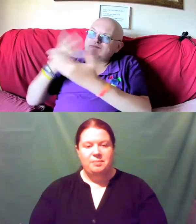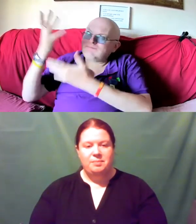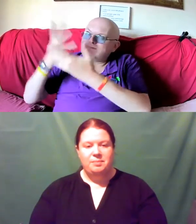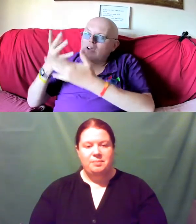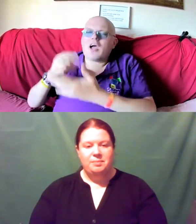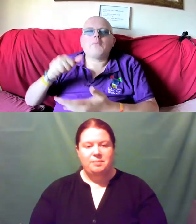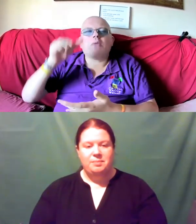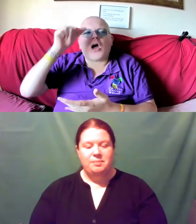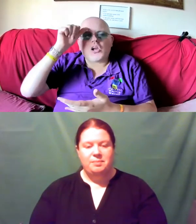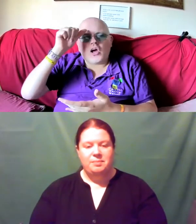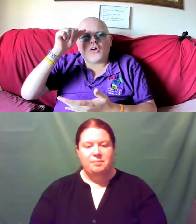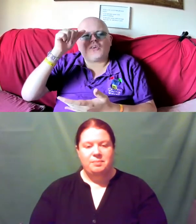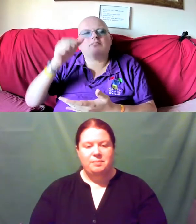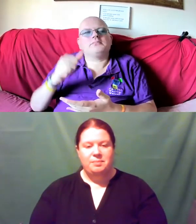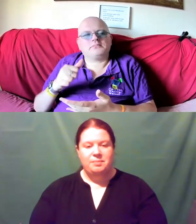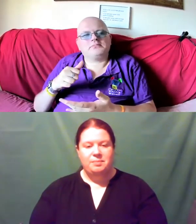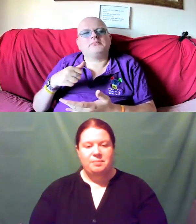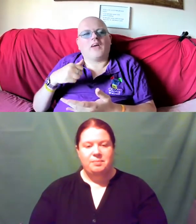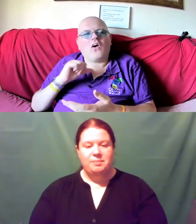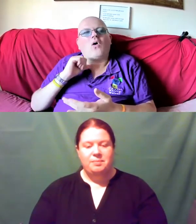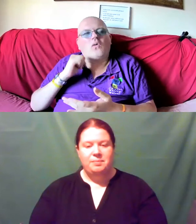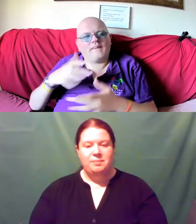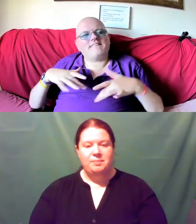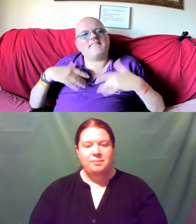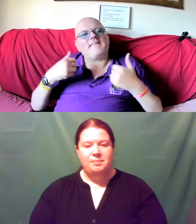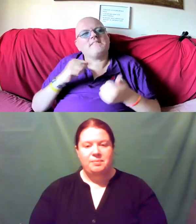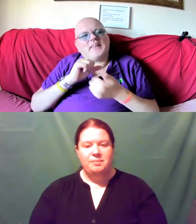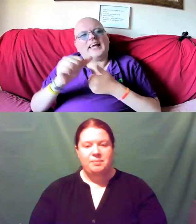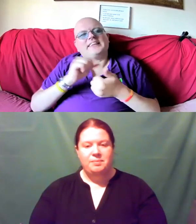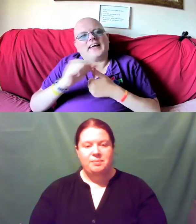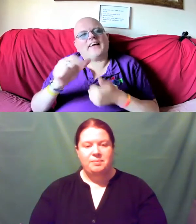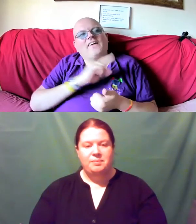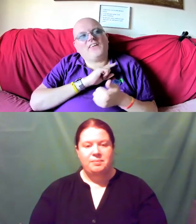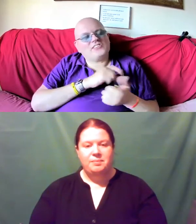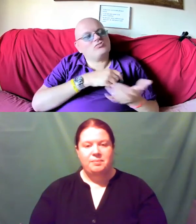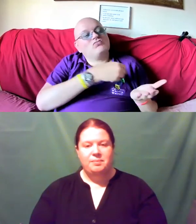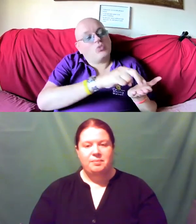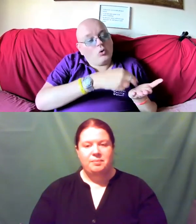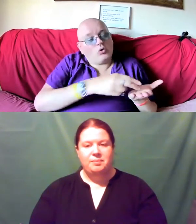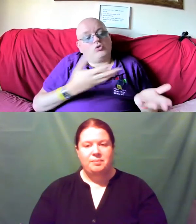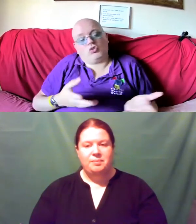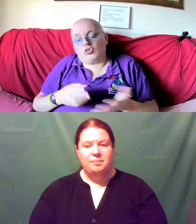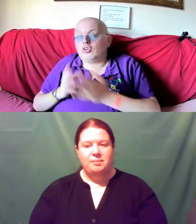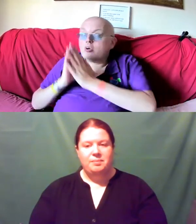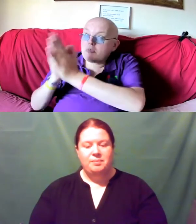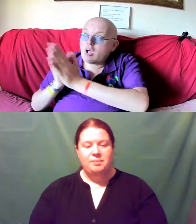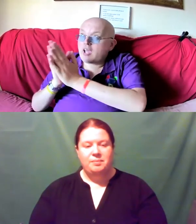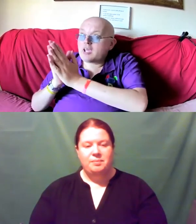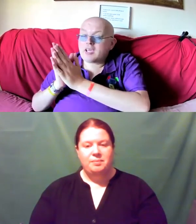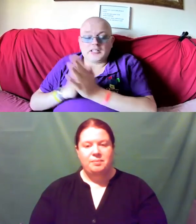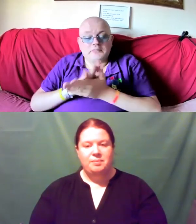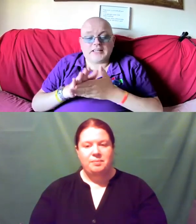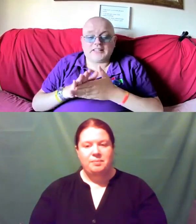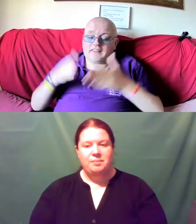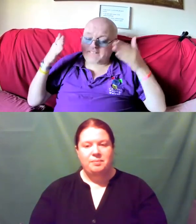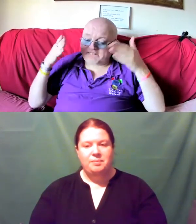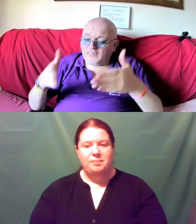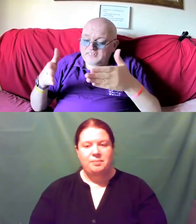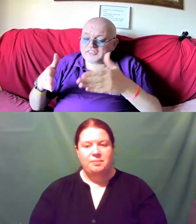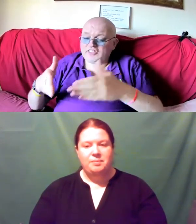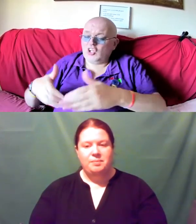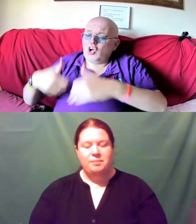know that I will feel better, and I will kind of be able to focus on what's life-giving